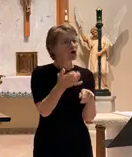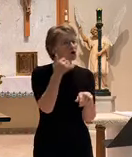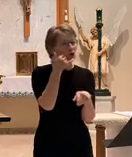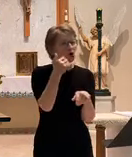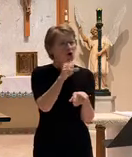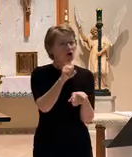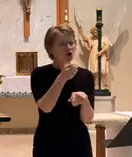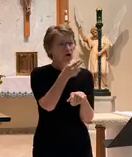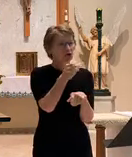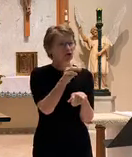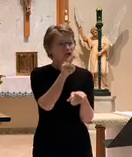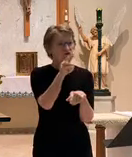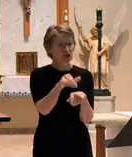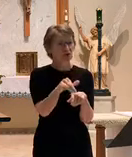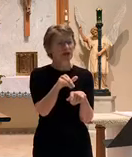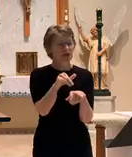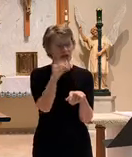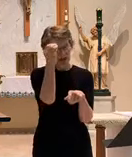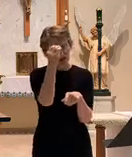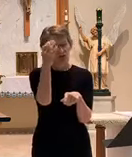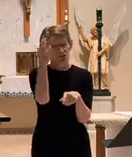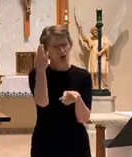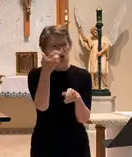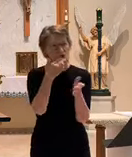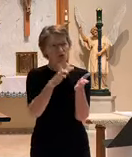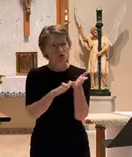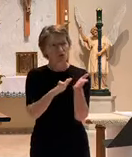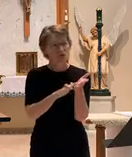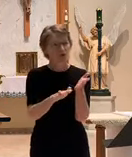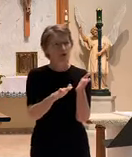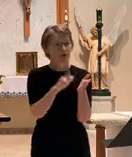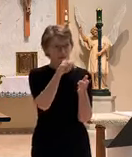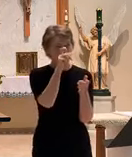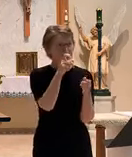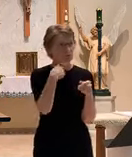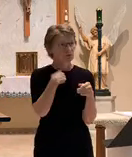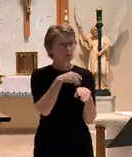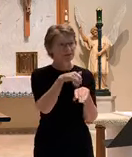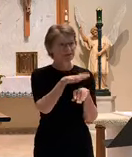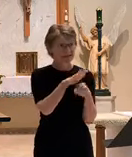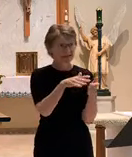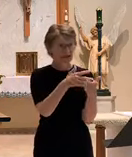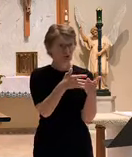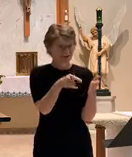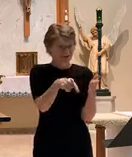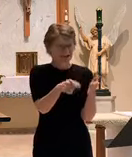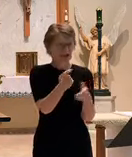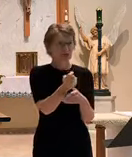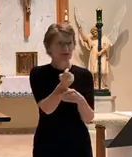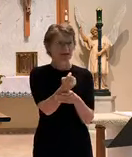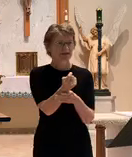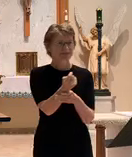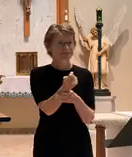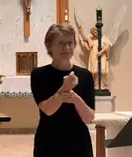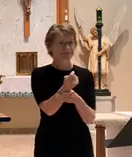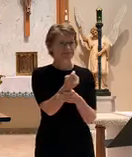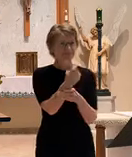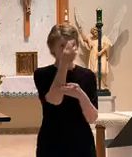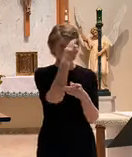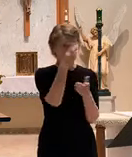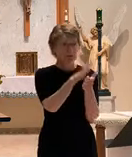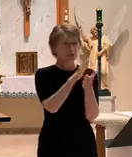parish office, as schedules will be mailed out this Tuesday. Thank you. St. Joseph's School